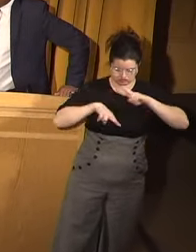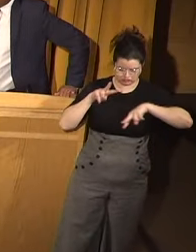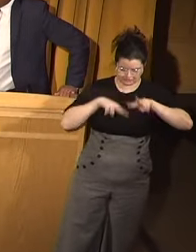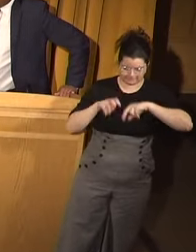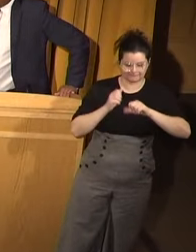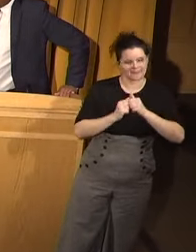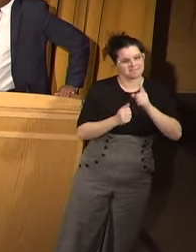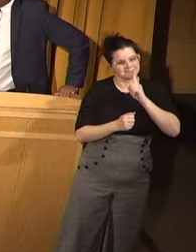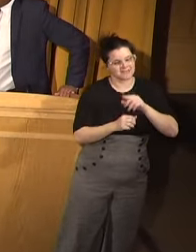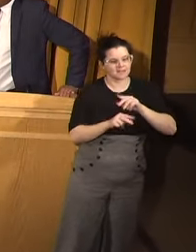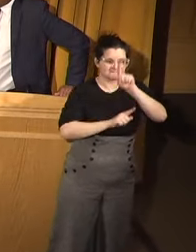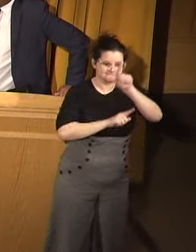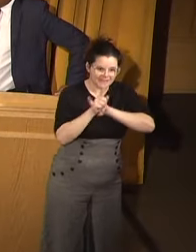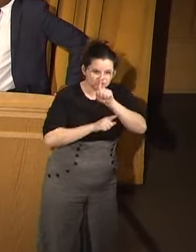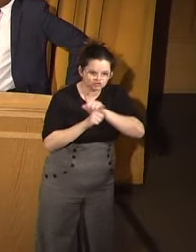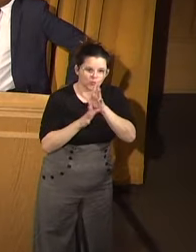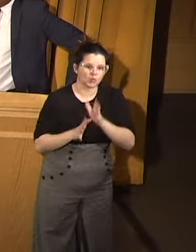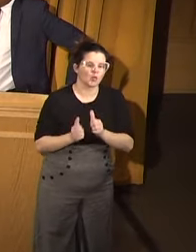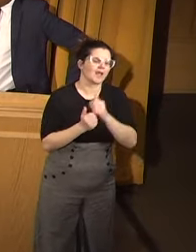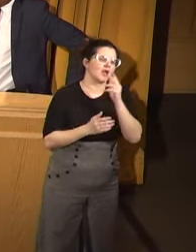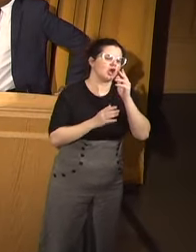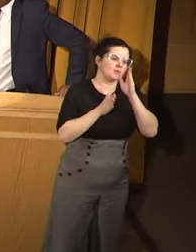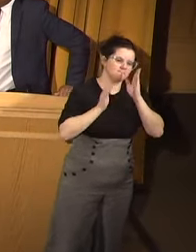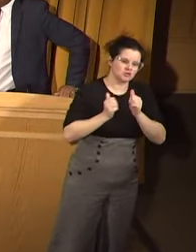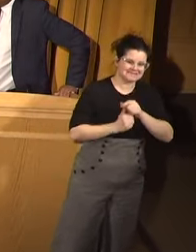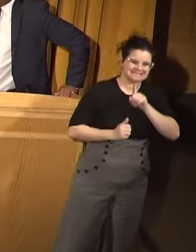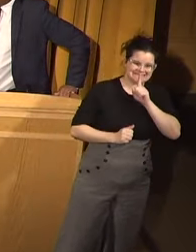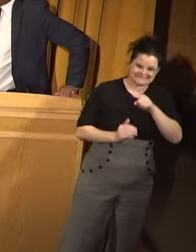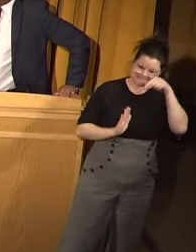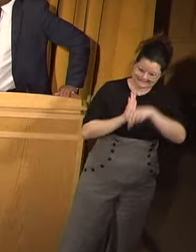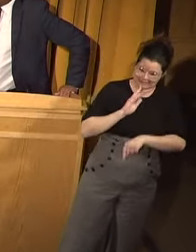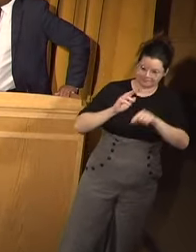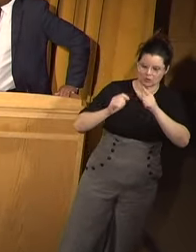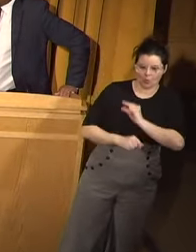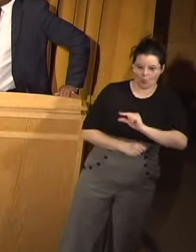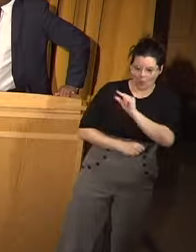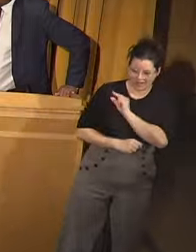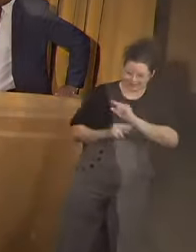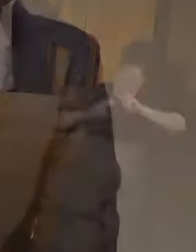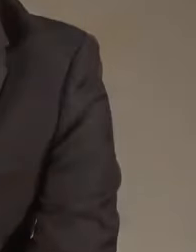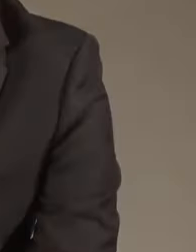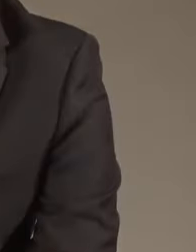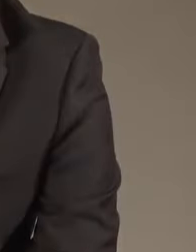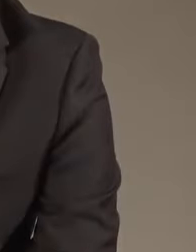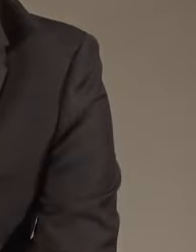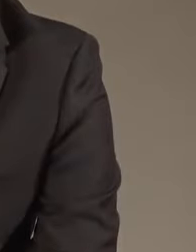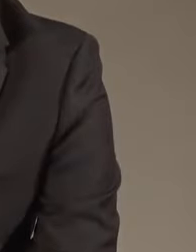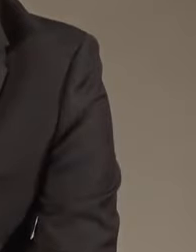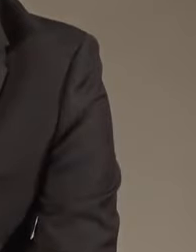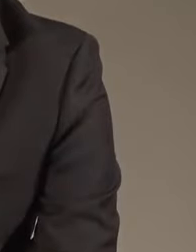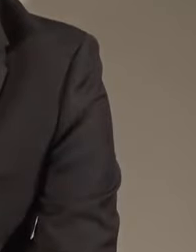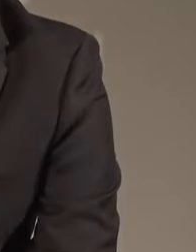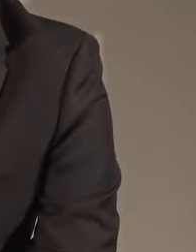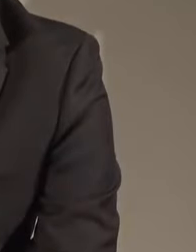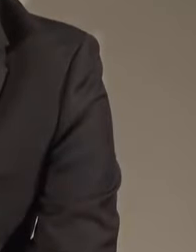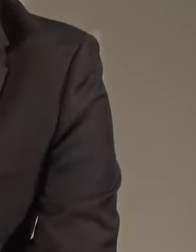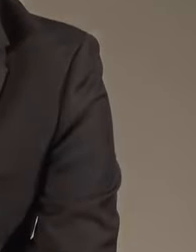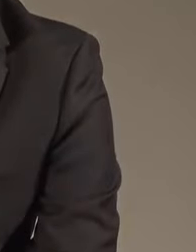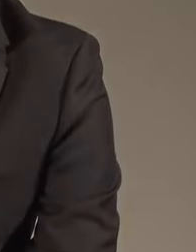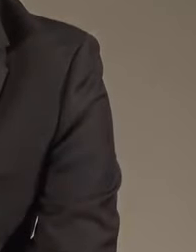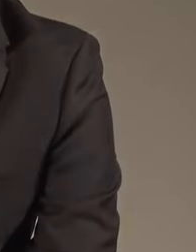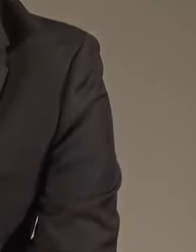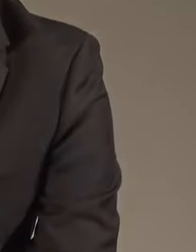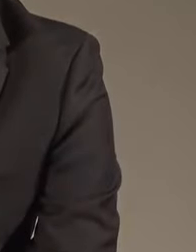you know, as being a mentor, someone that can do deep qualitative analysis of use of force reports, someone that can, you know, recognize systemic